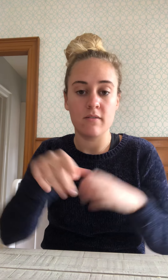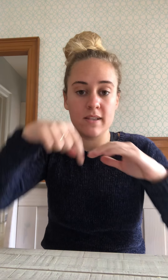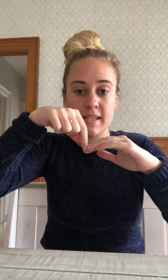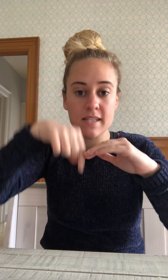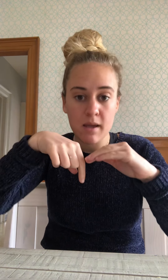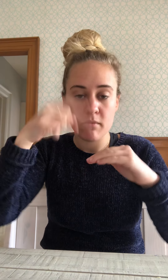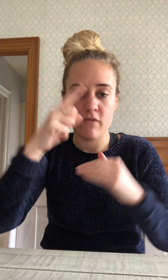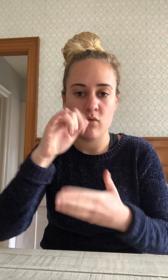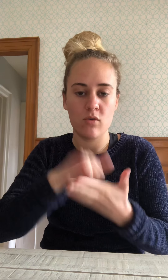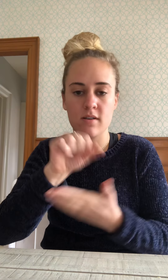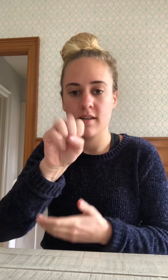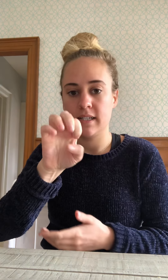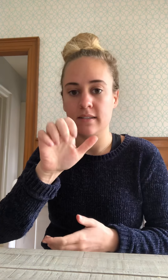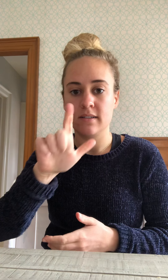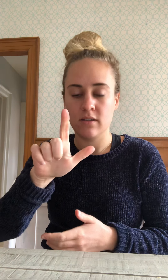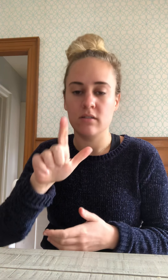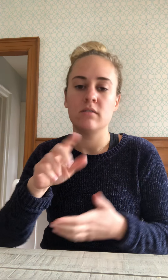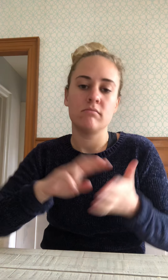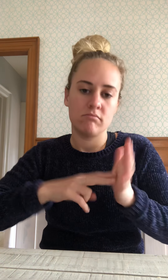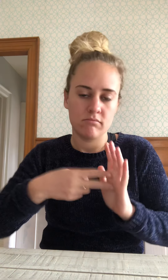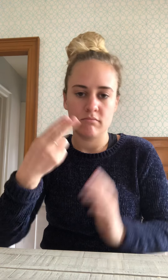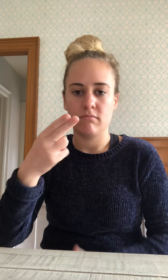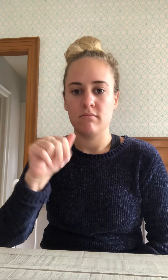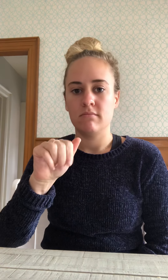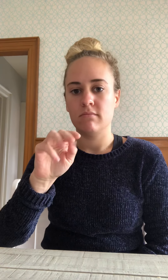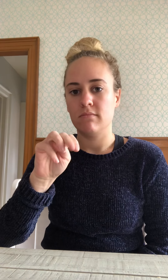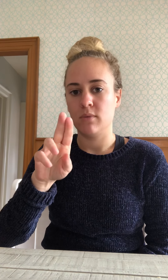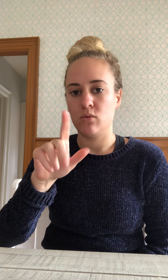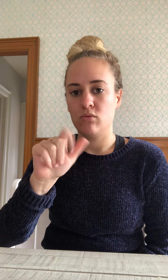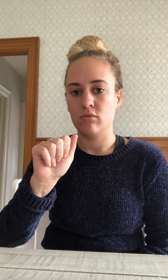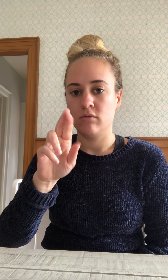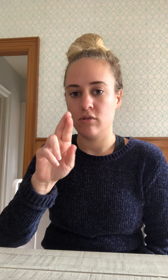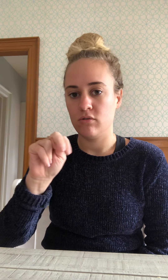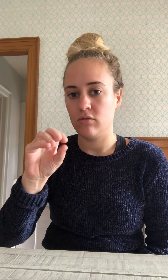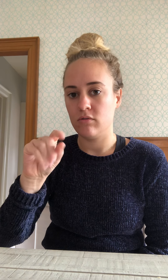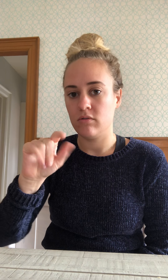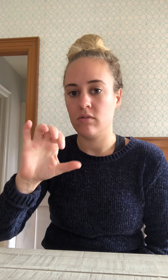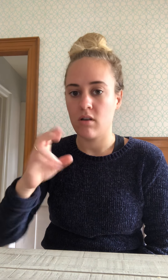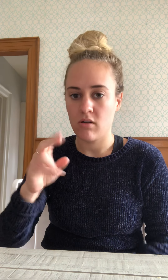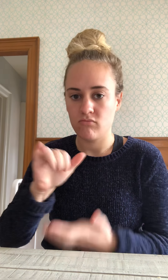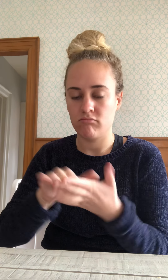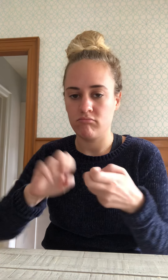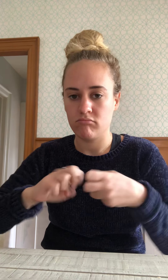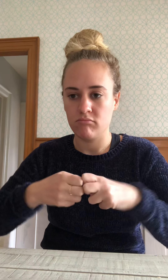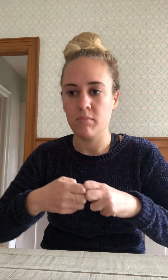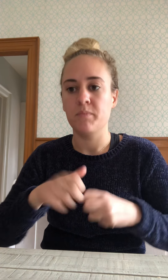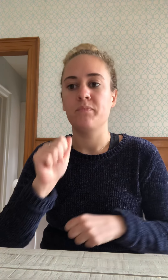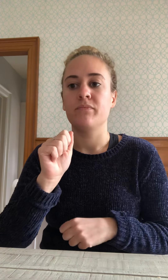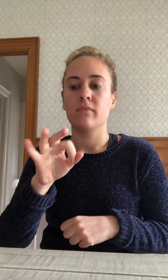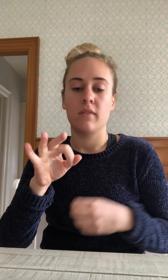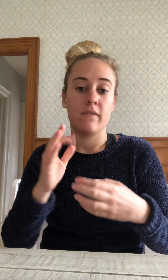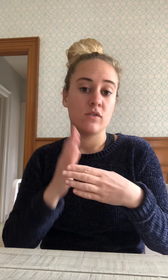hamular notch is an issue. Okay, so if it's too short and ends on non-displaceable tissue, you